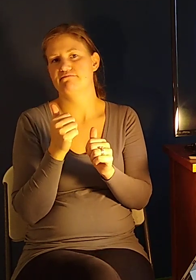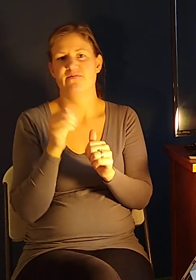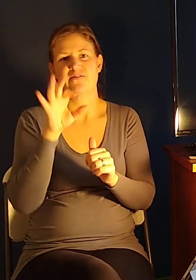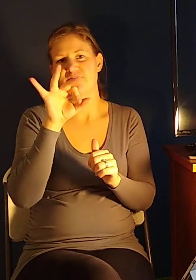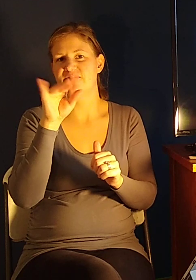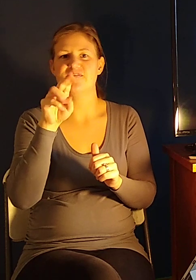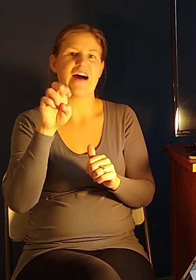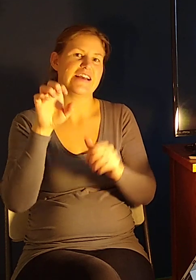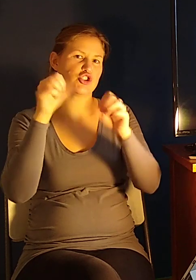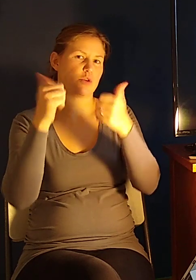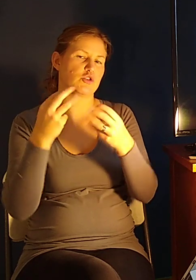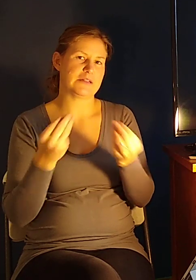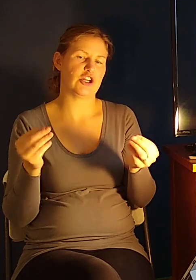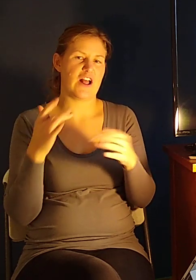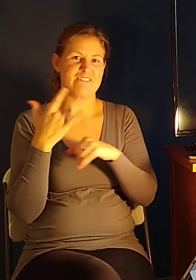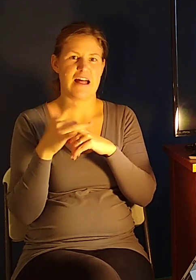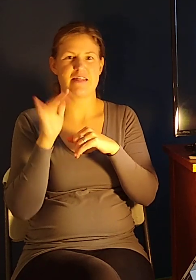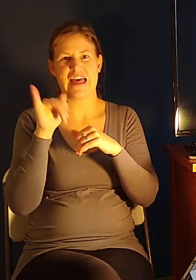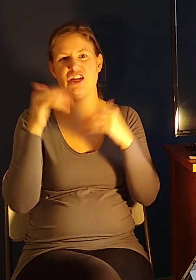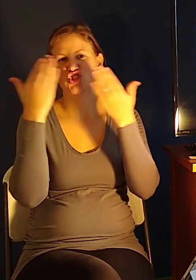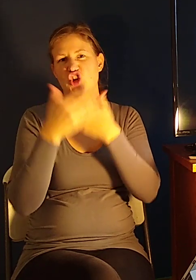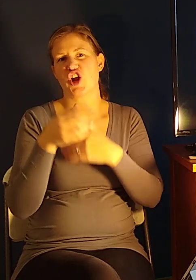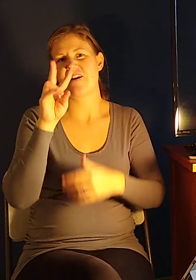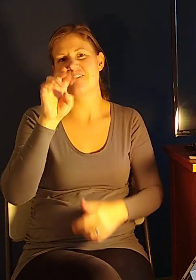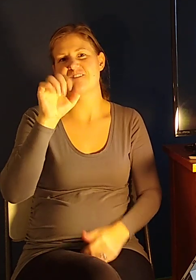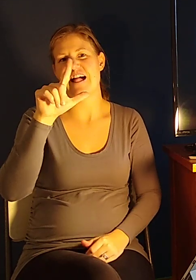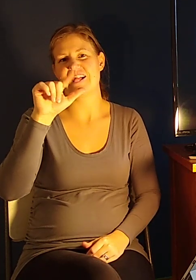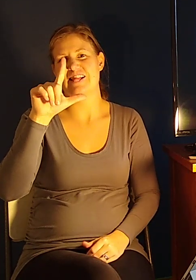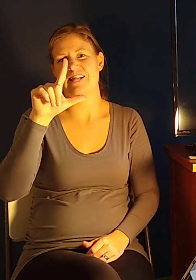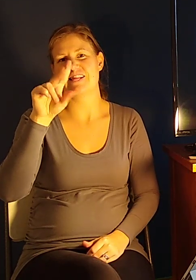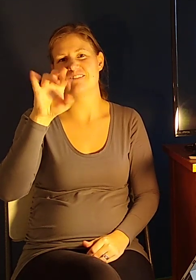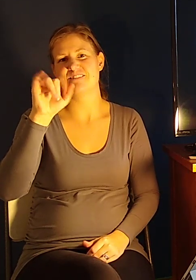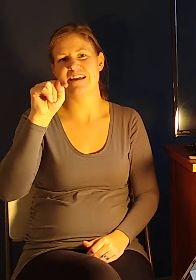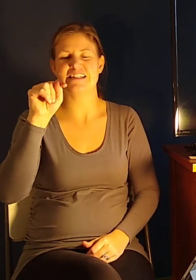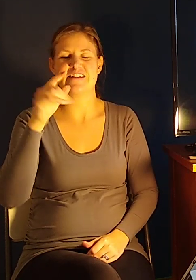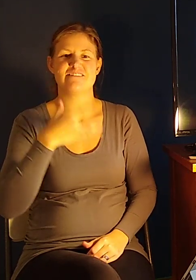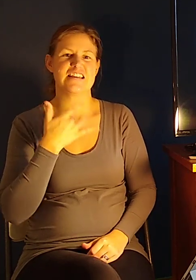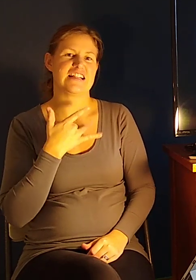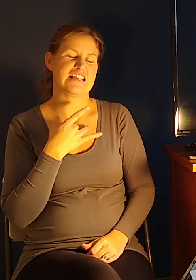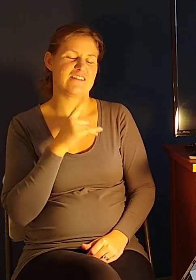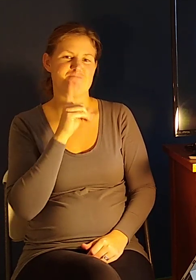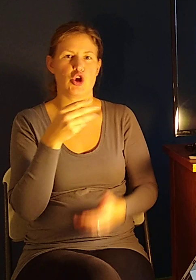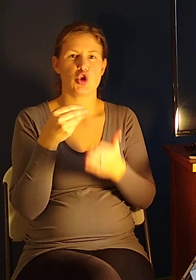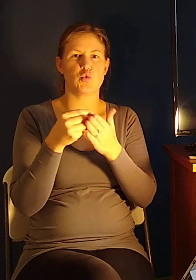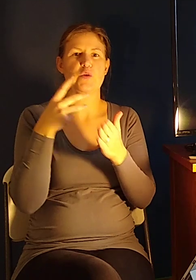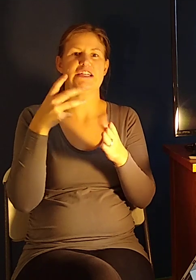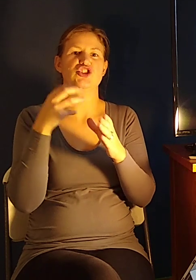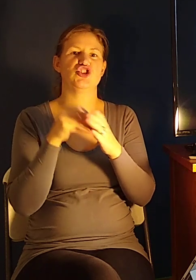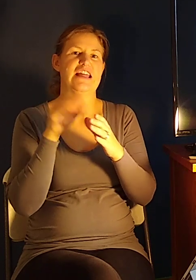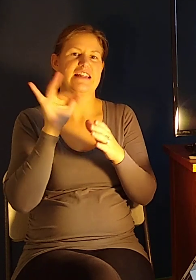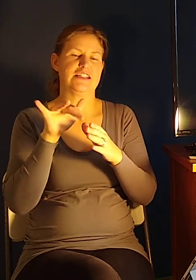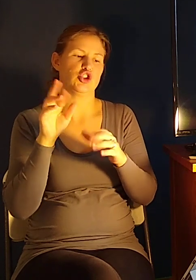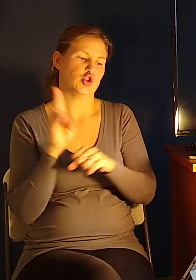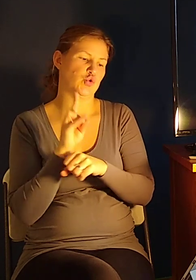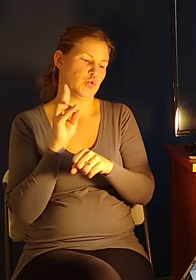So that dark, velvety feeling of the piece is very rich in its endeavor. And then notice